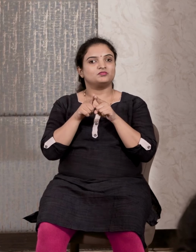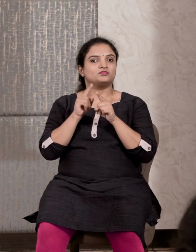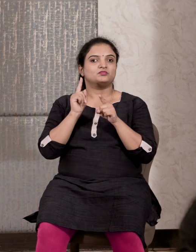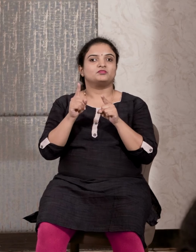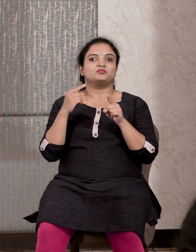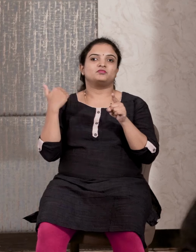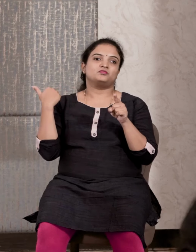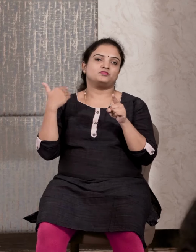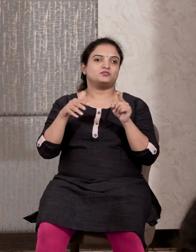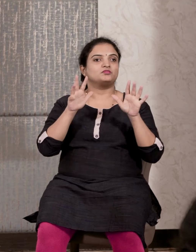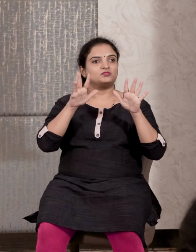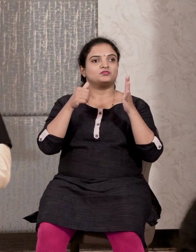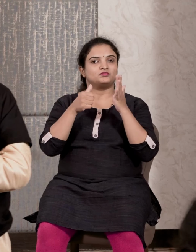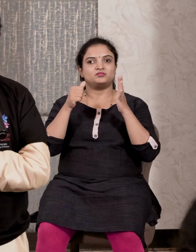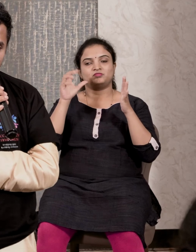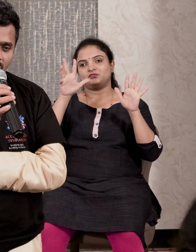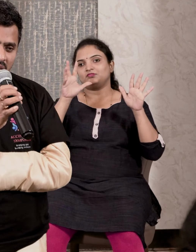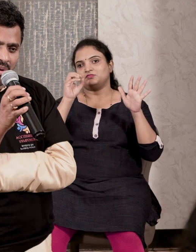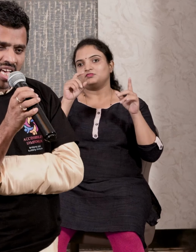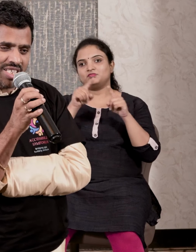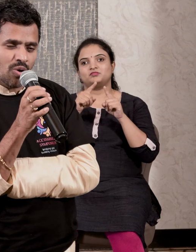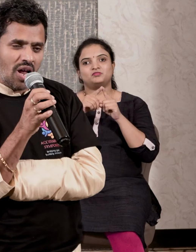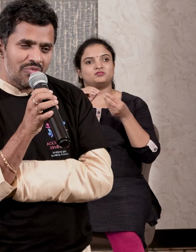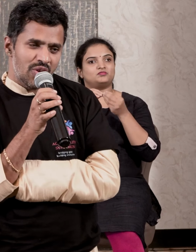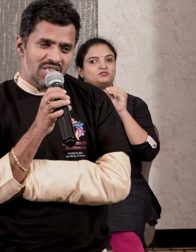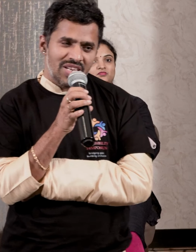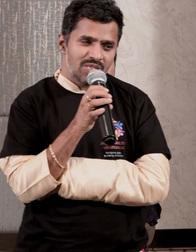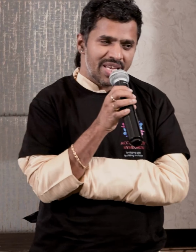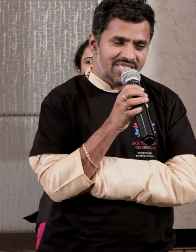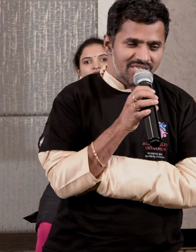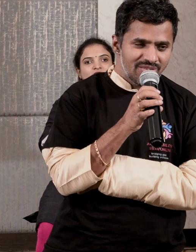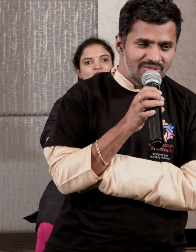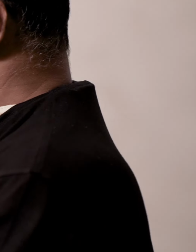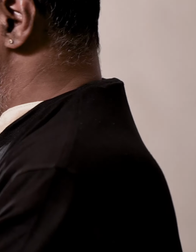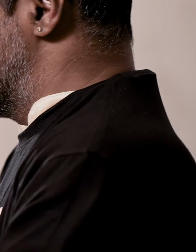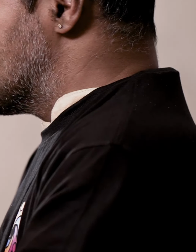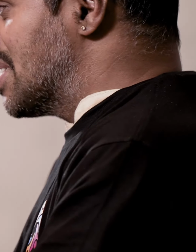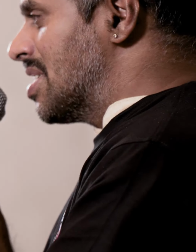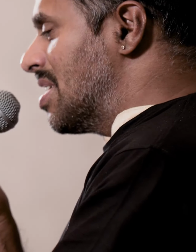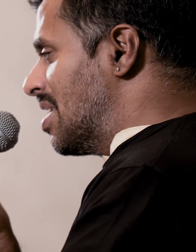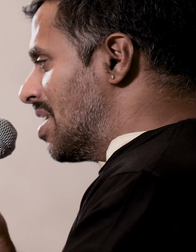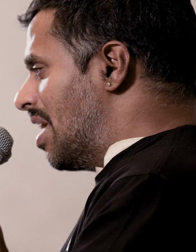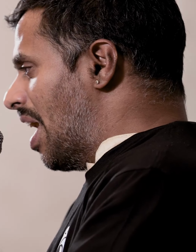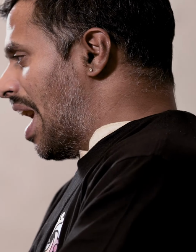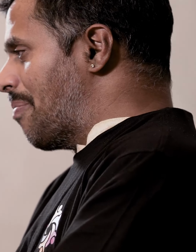still, 90 registrations is definitely a good number. Thanks to all of you at the first place.